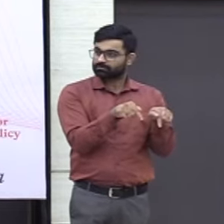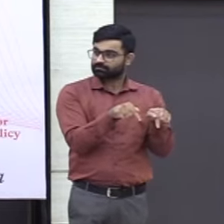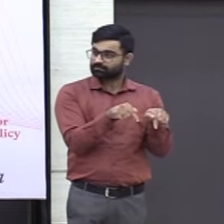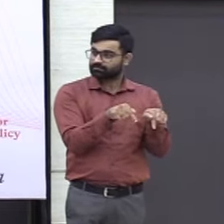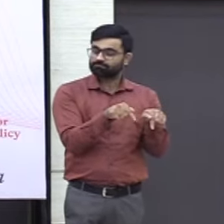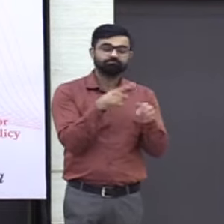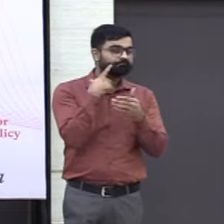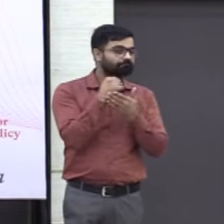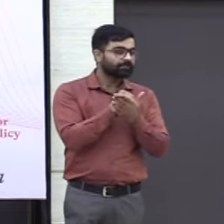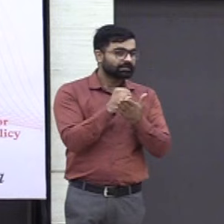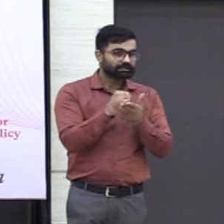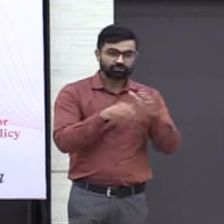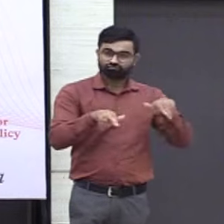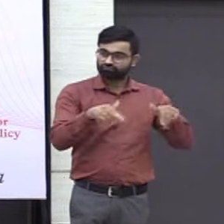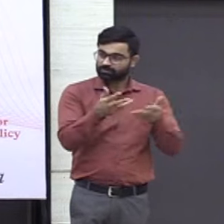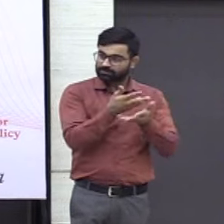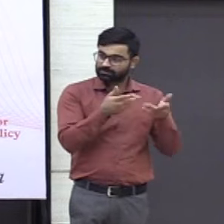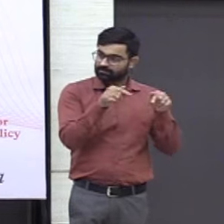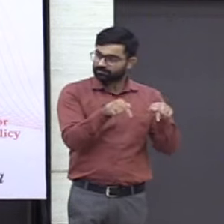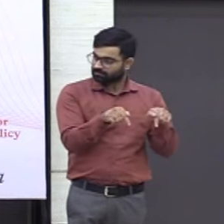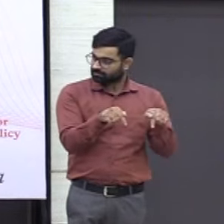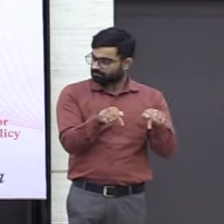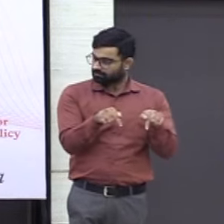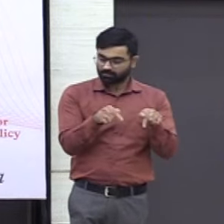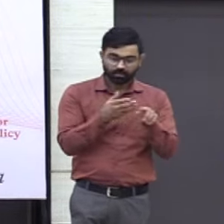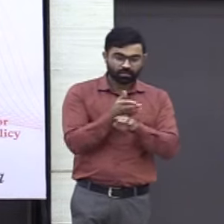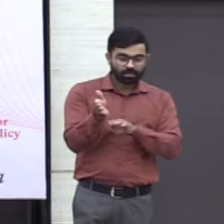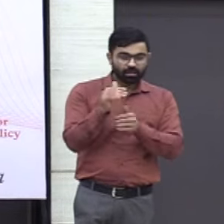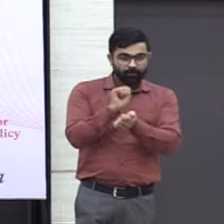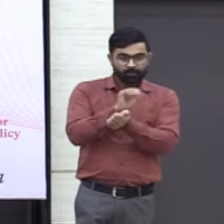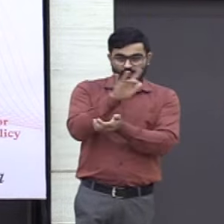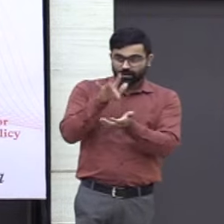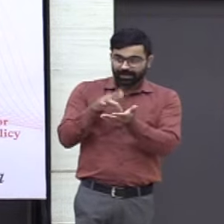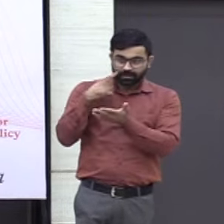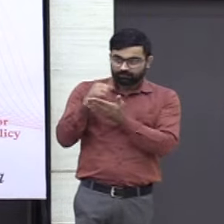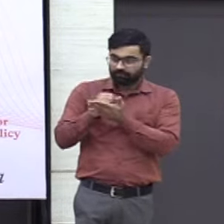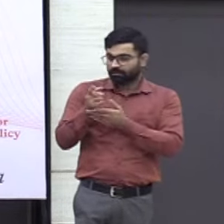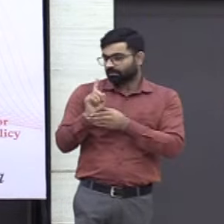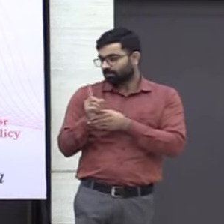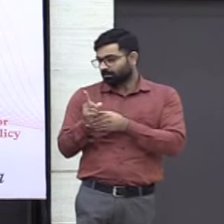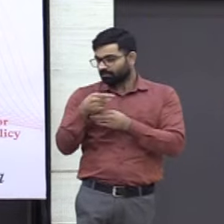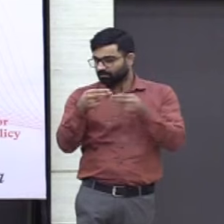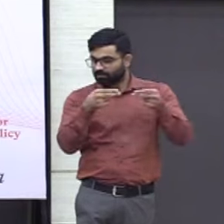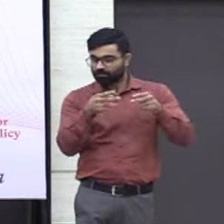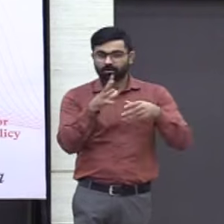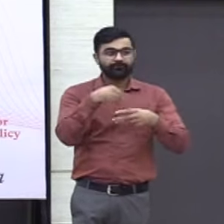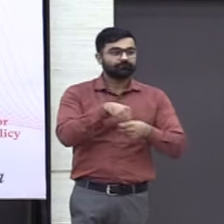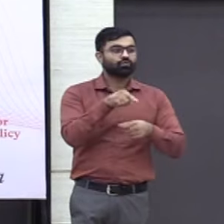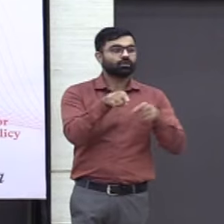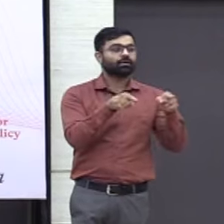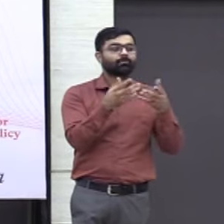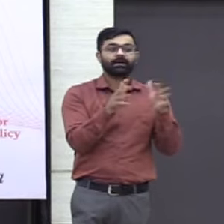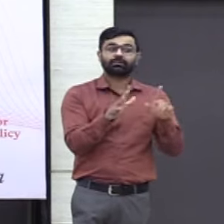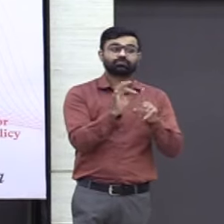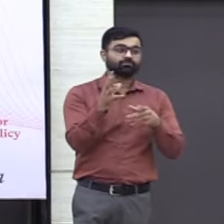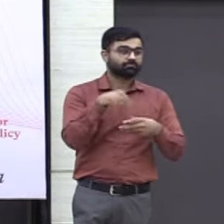Can you do trials through video conferencing? You can be sitting at the police station and the guy will be tutoring you, he'll have something in his hand and he'll be reading